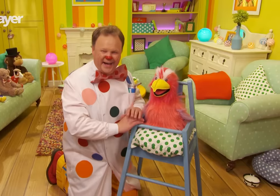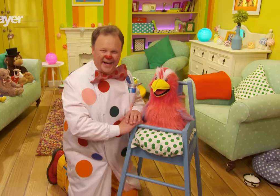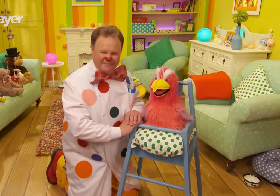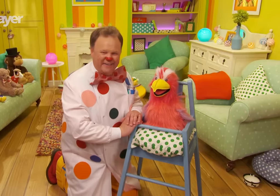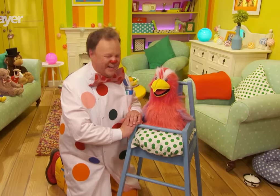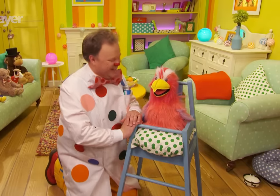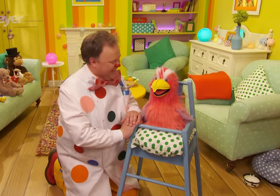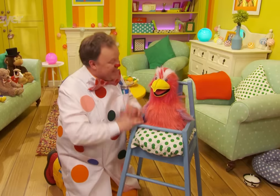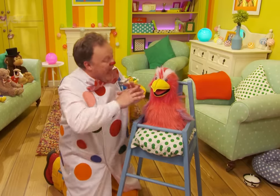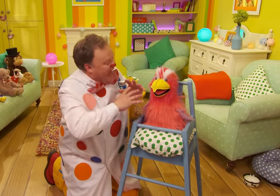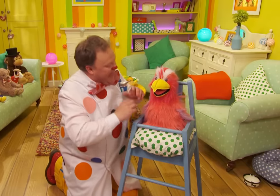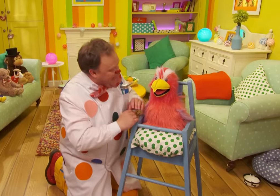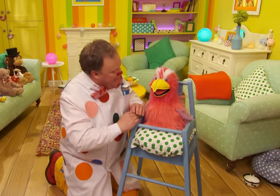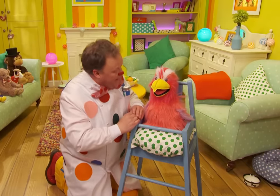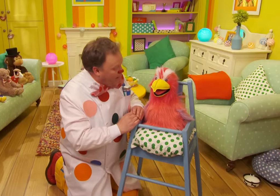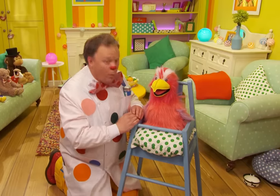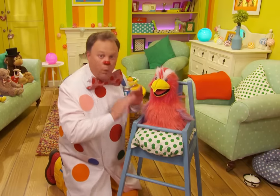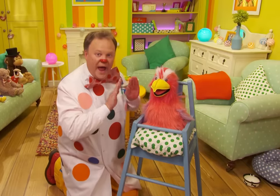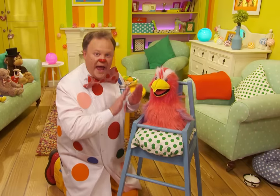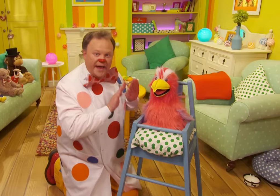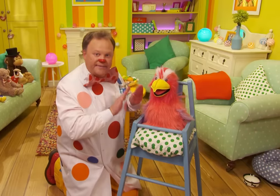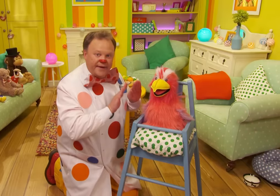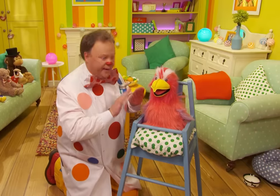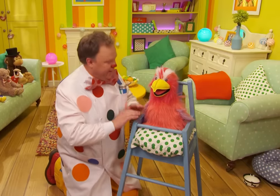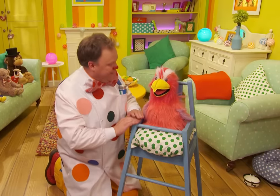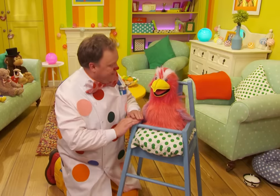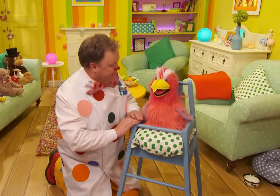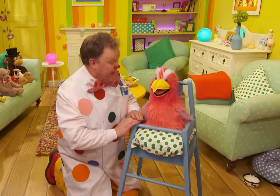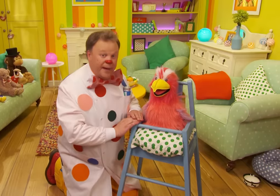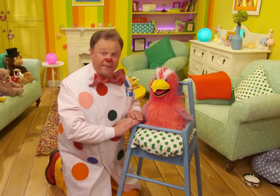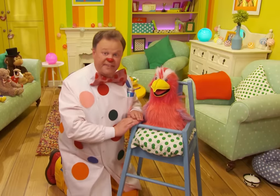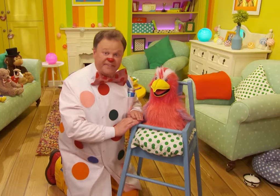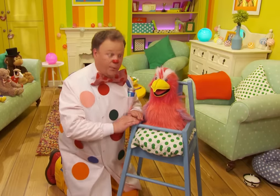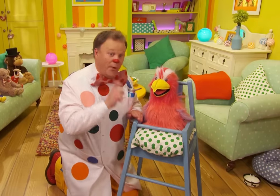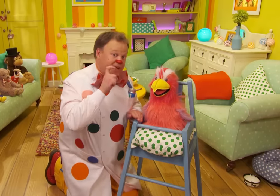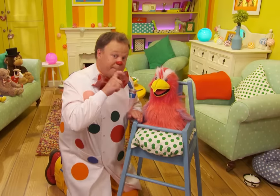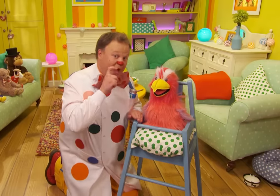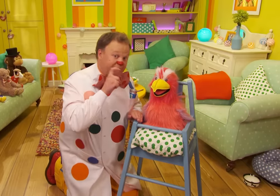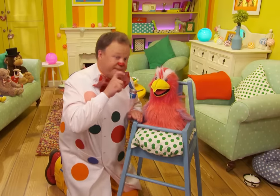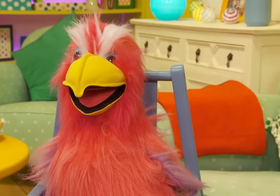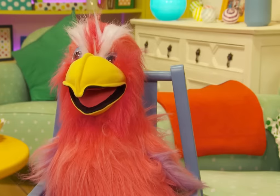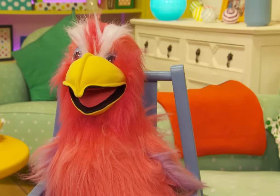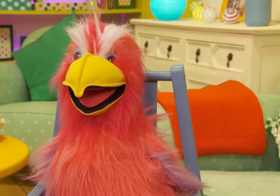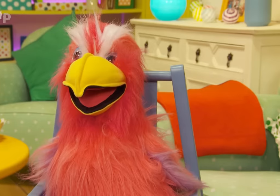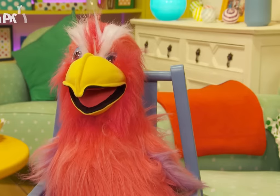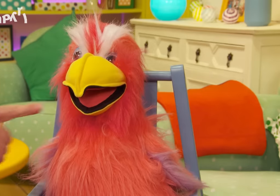Oh, very good. Yay. Wait. Oh, Mrs. Squawk, the parrot, has